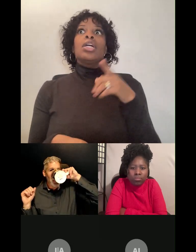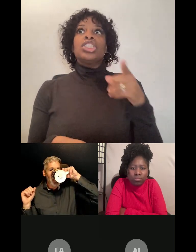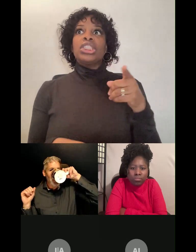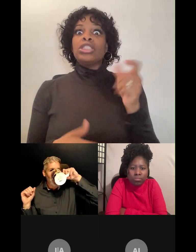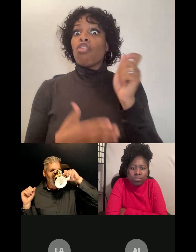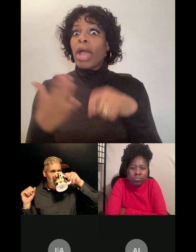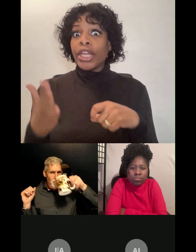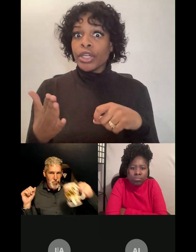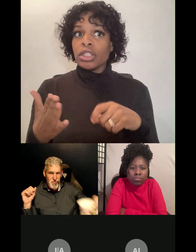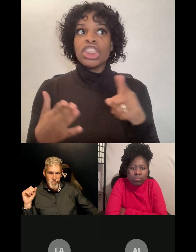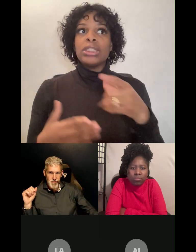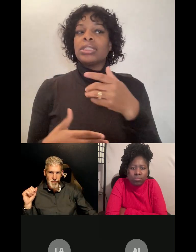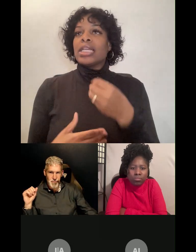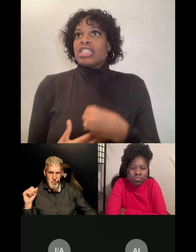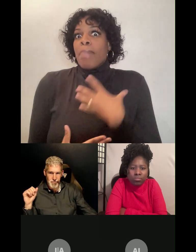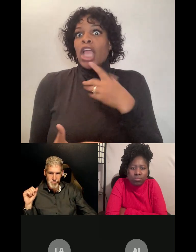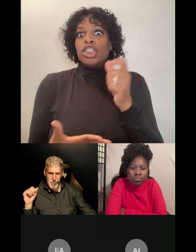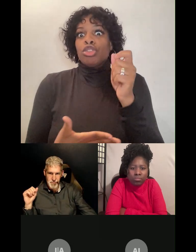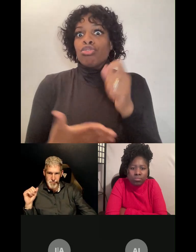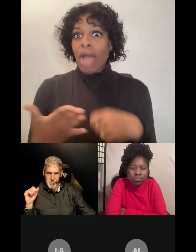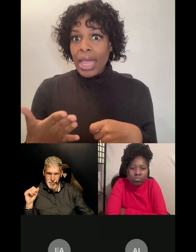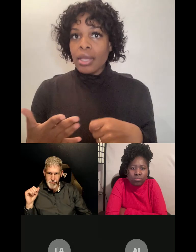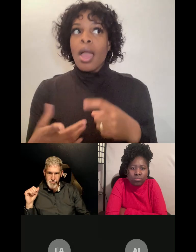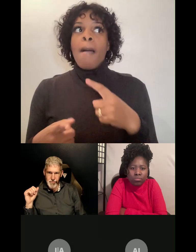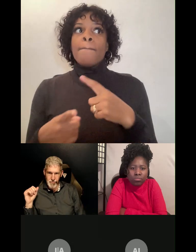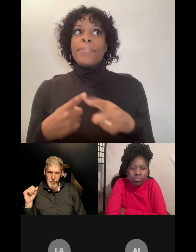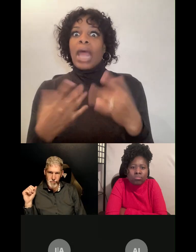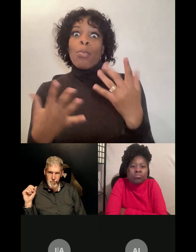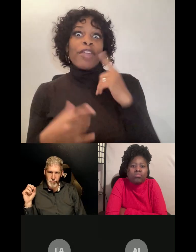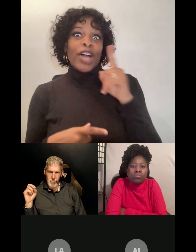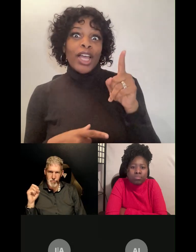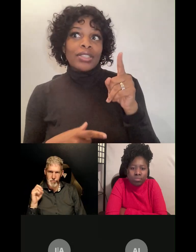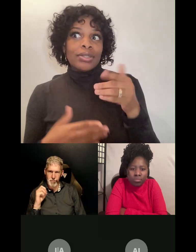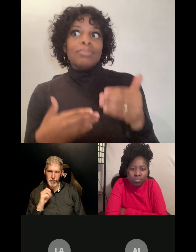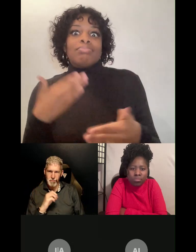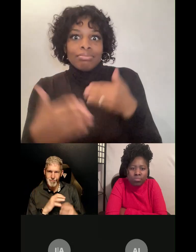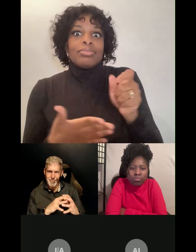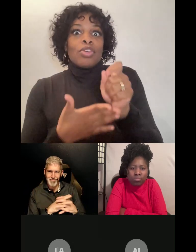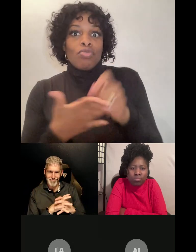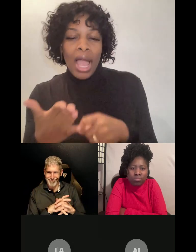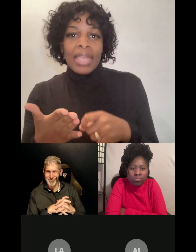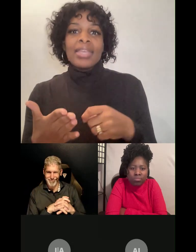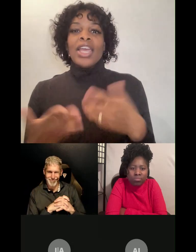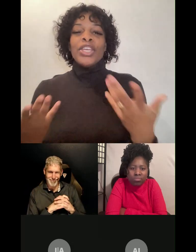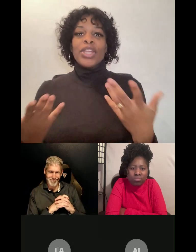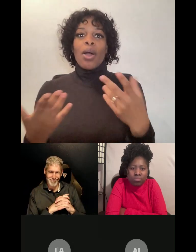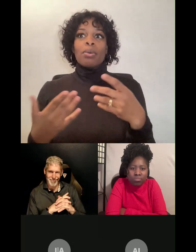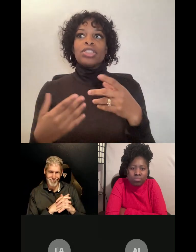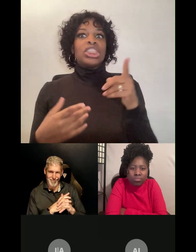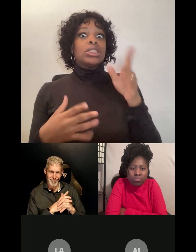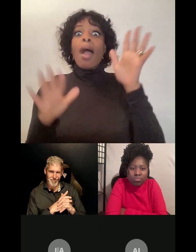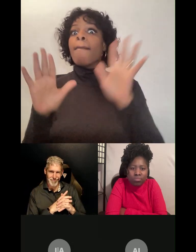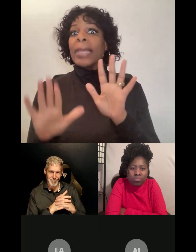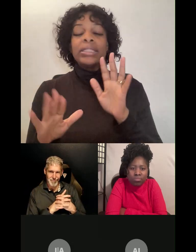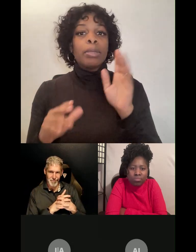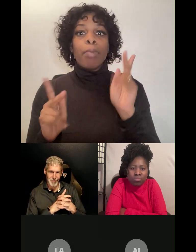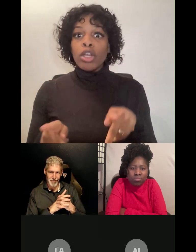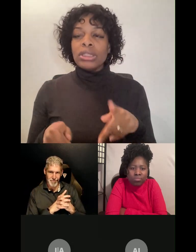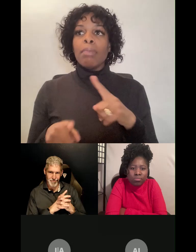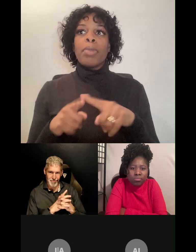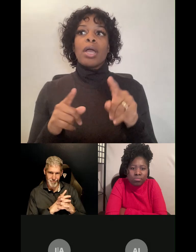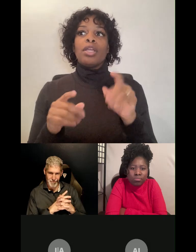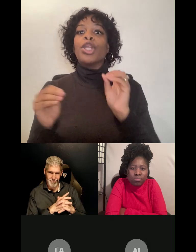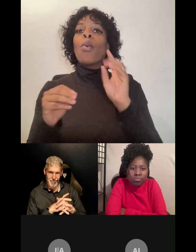mine, she's a writer. She's inspired to write, but I'm waiting for her to write. She's an